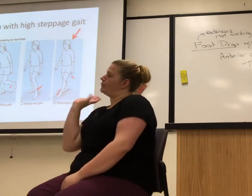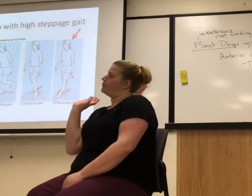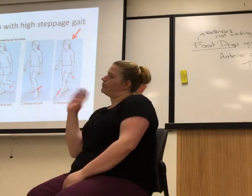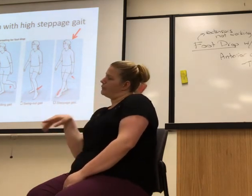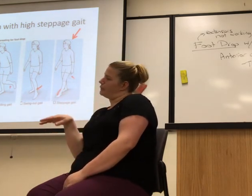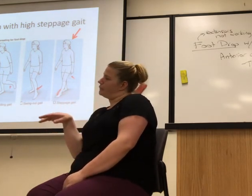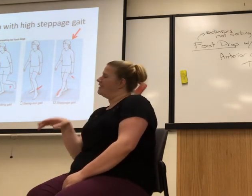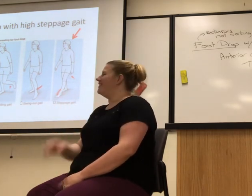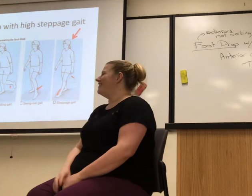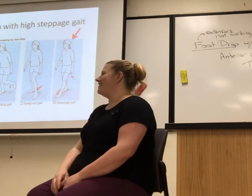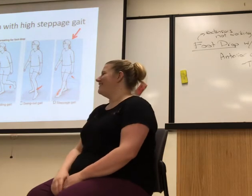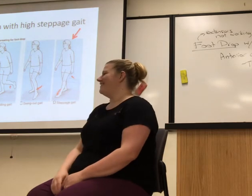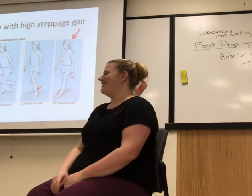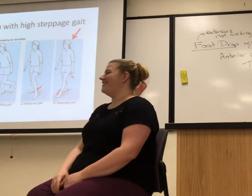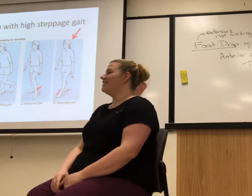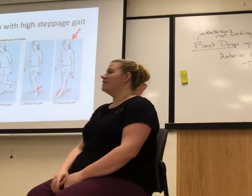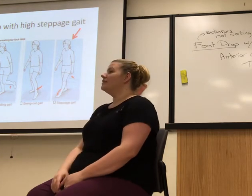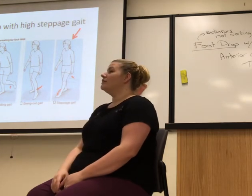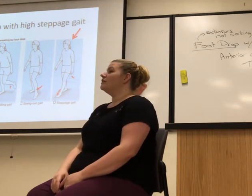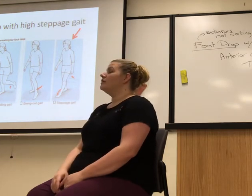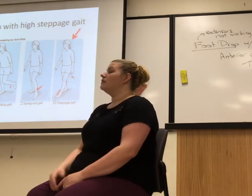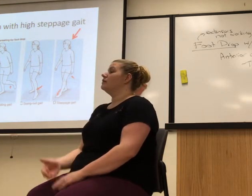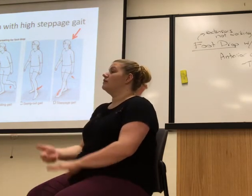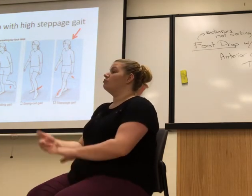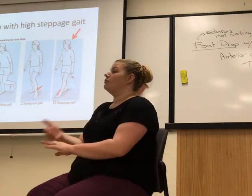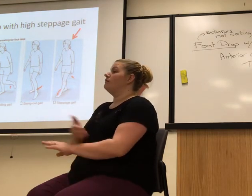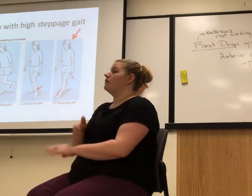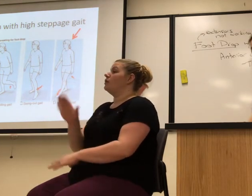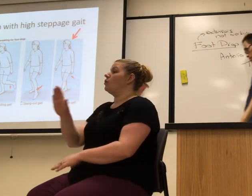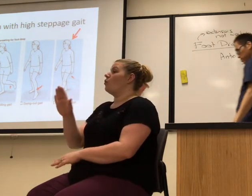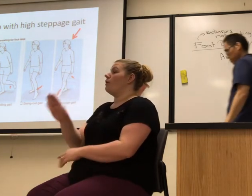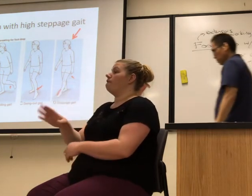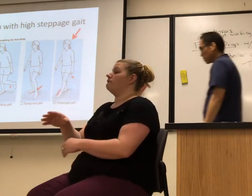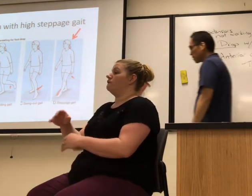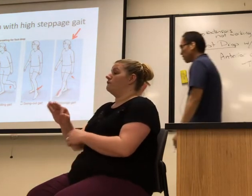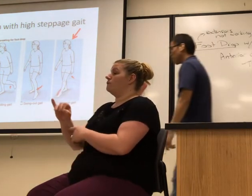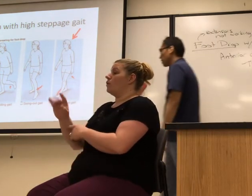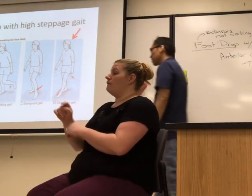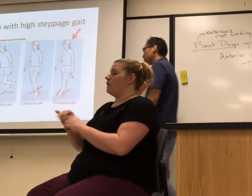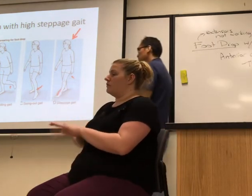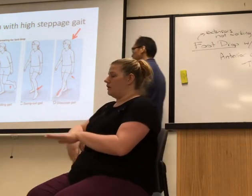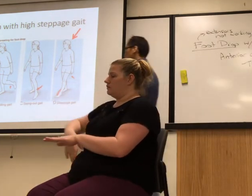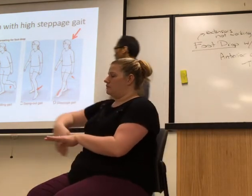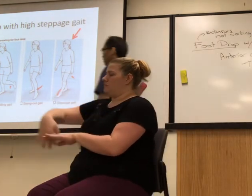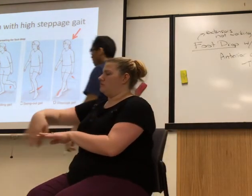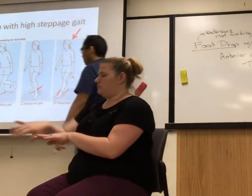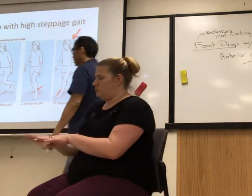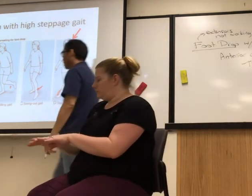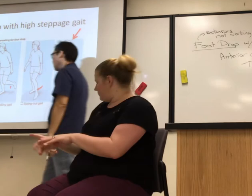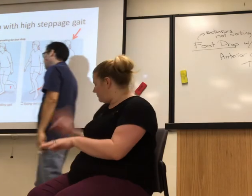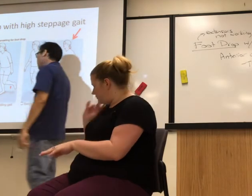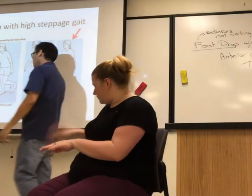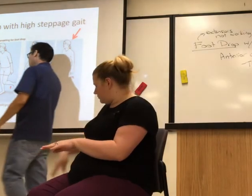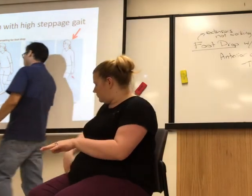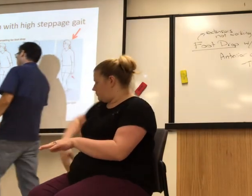Again, so to keep from dragging your foot on the ground, like this,